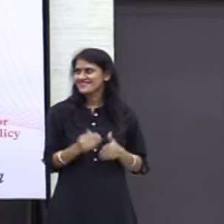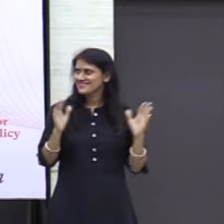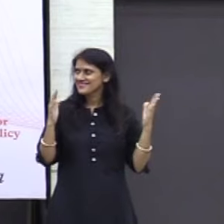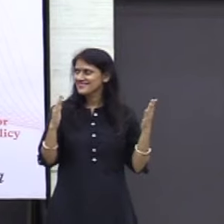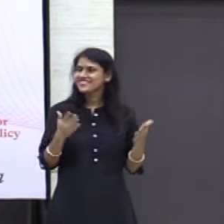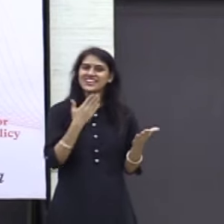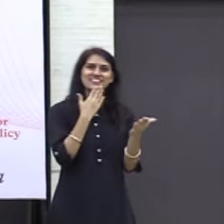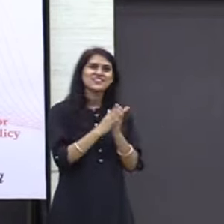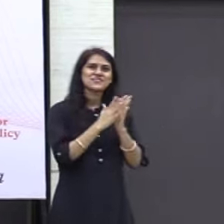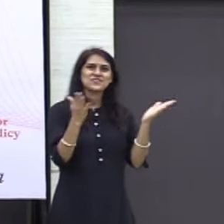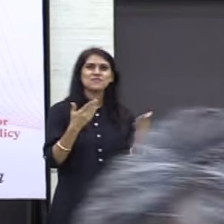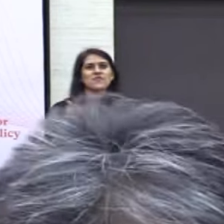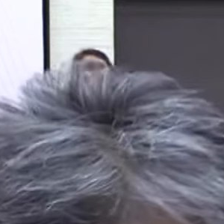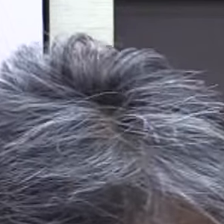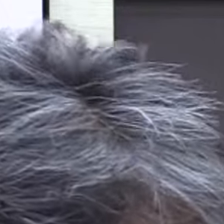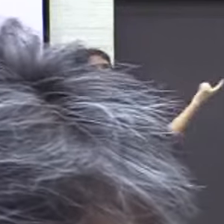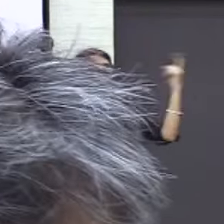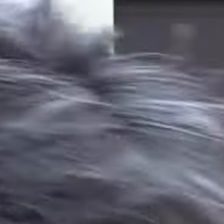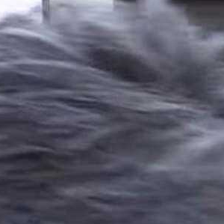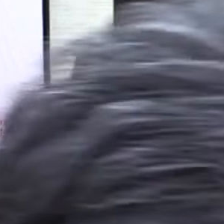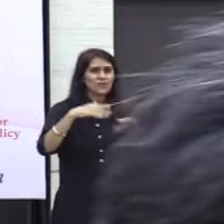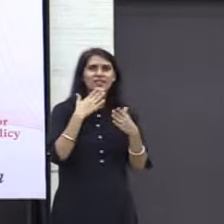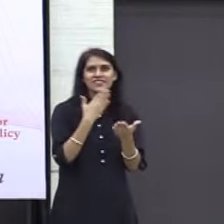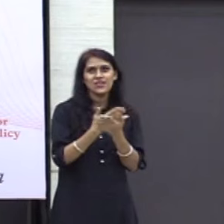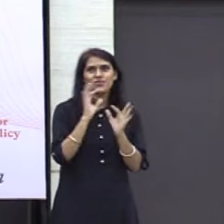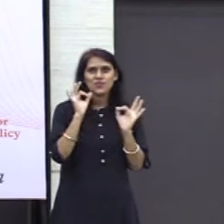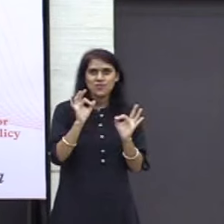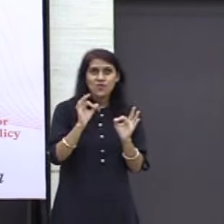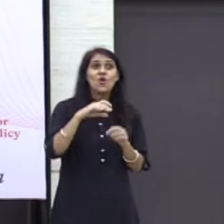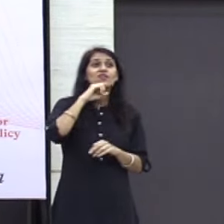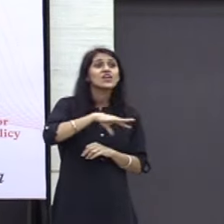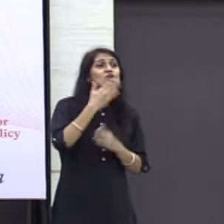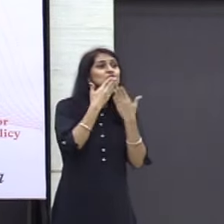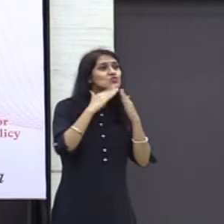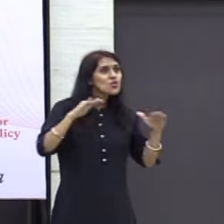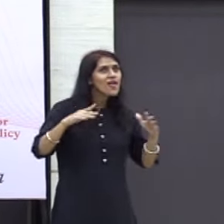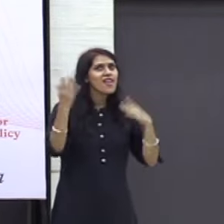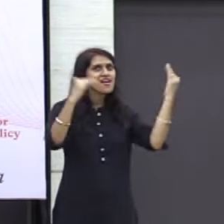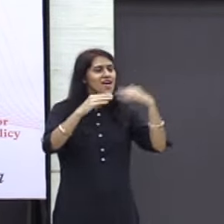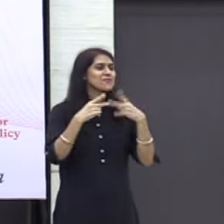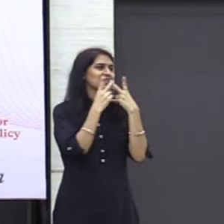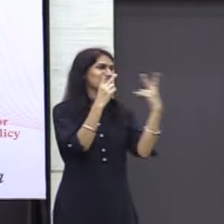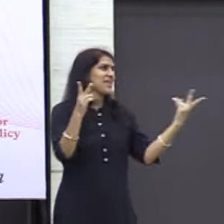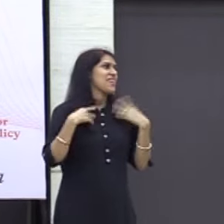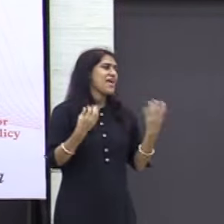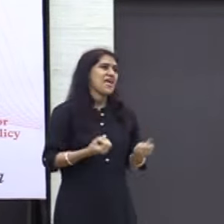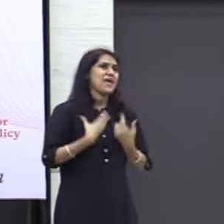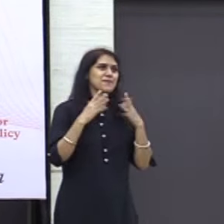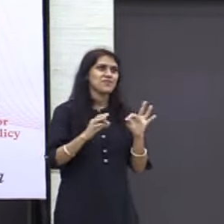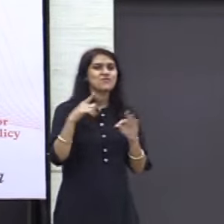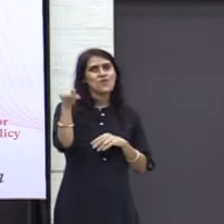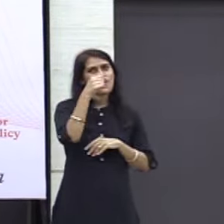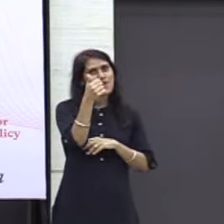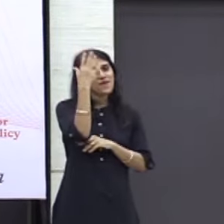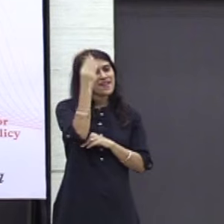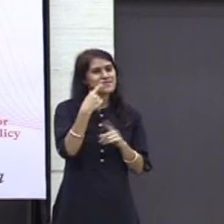And thank you very much to everyone in the audience for coming in, particularly all the young students who were here. It was lovely to see you, and I hope you have a good evening